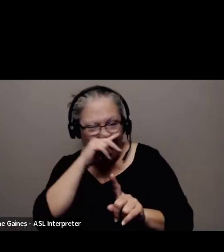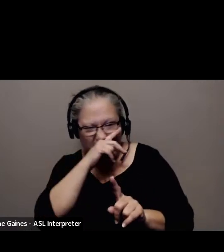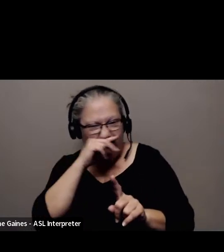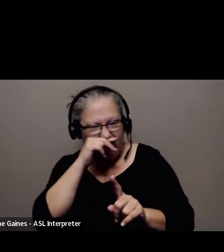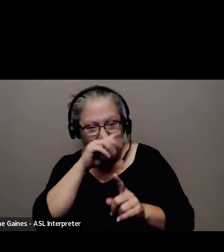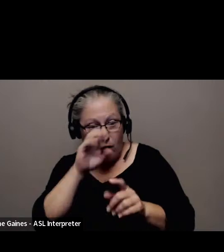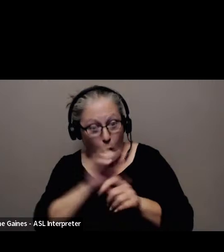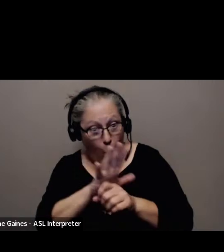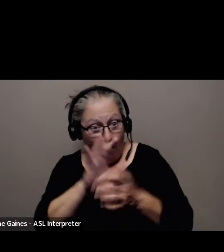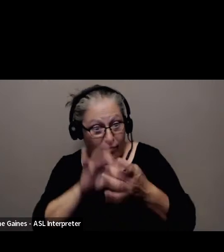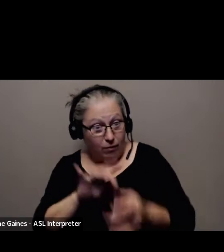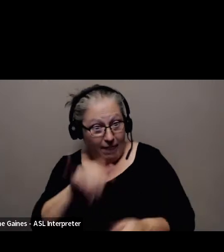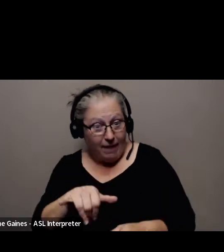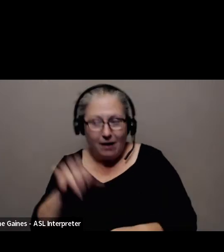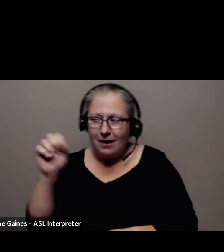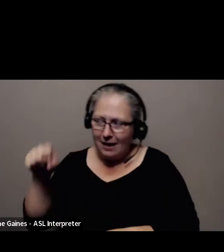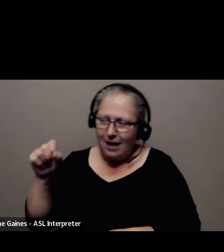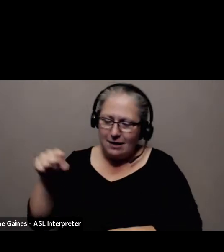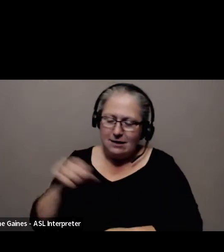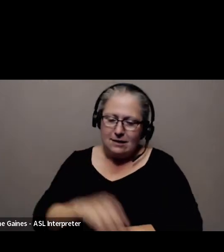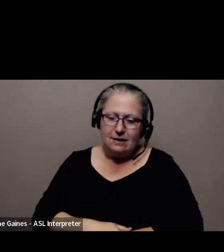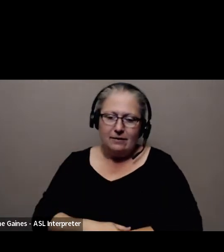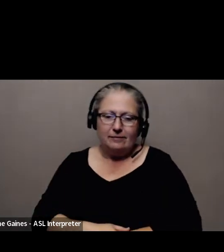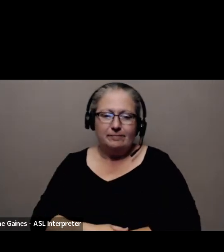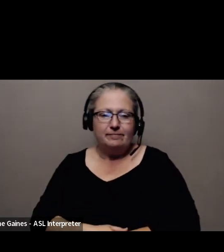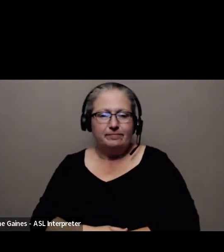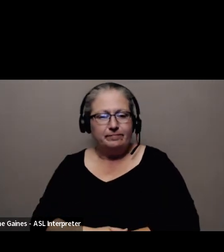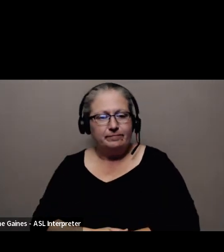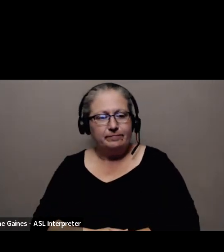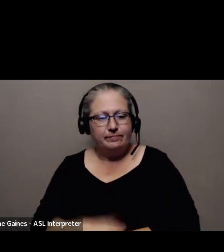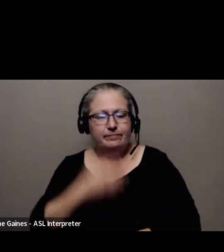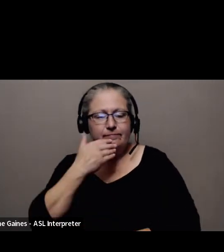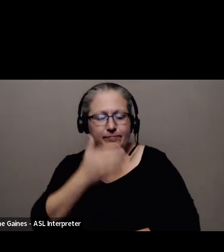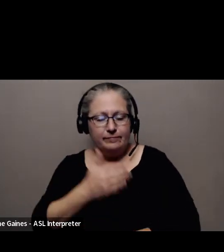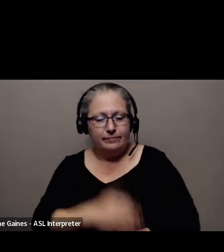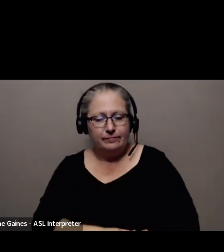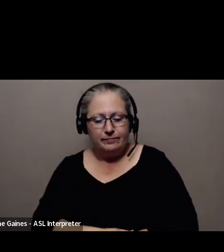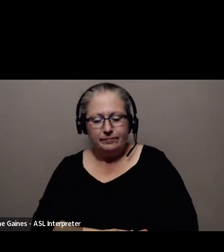linked to the COVID funds, right? Yes. Yeah. Thank you.